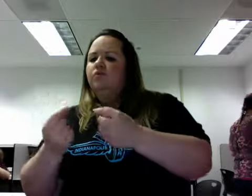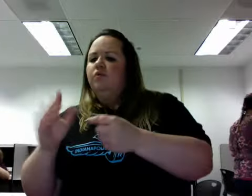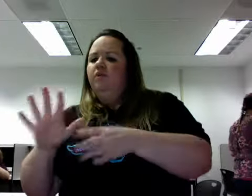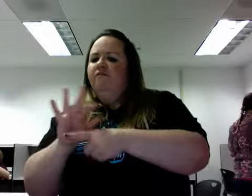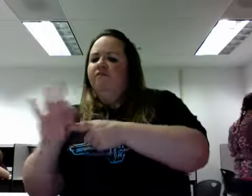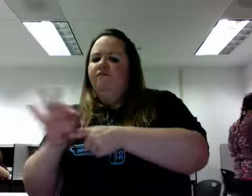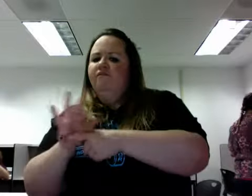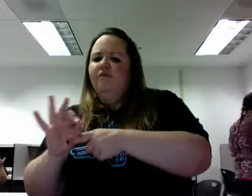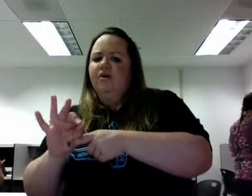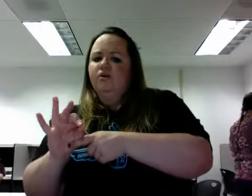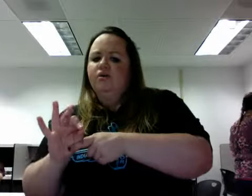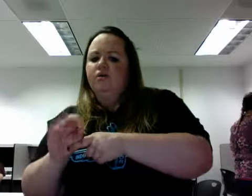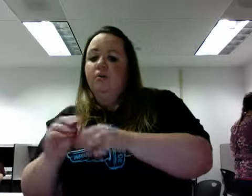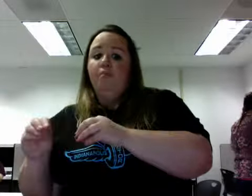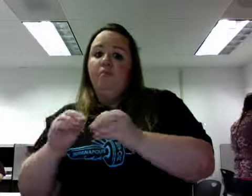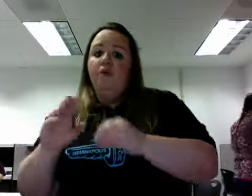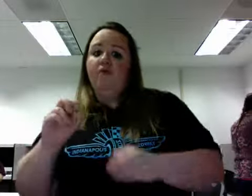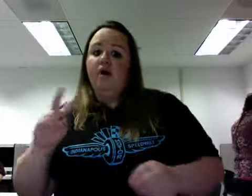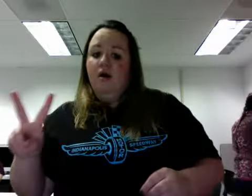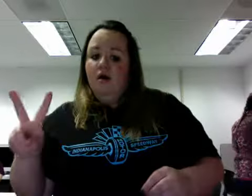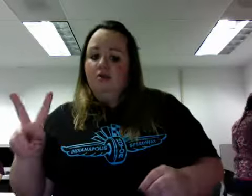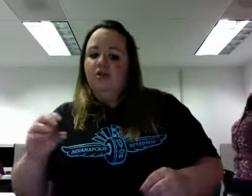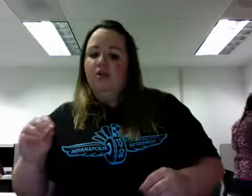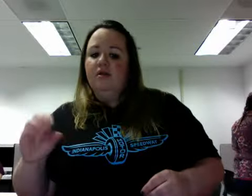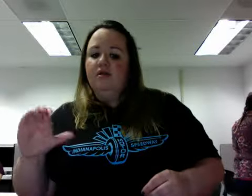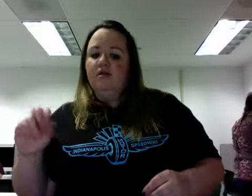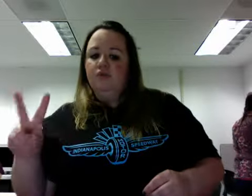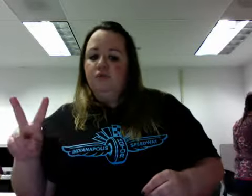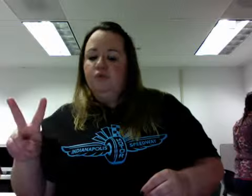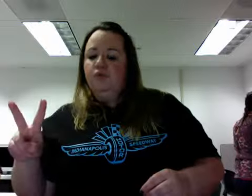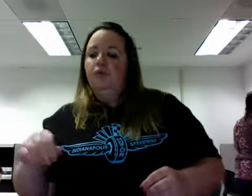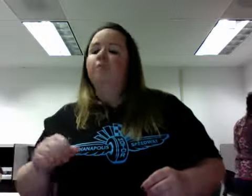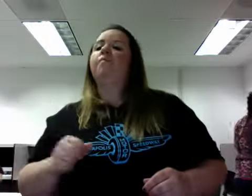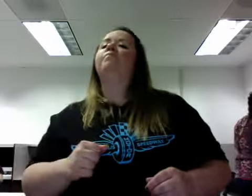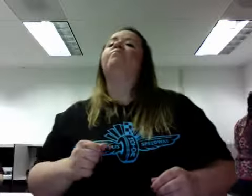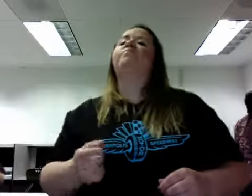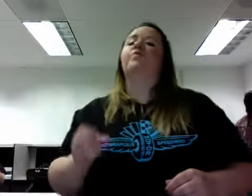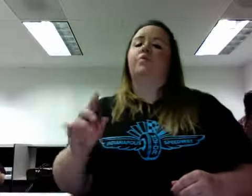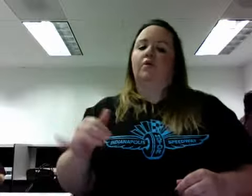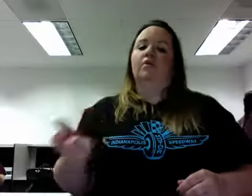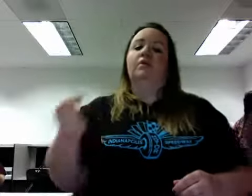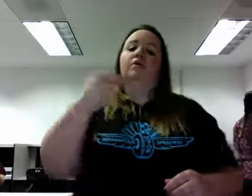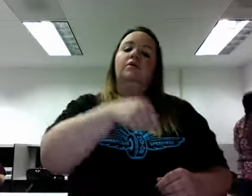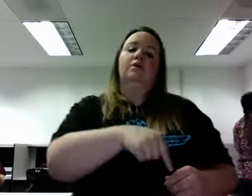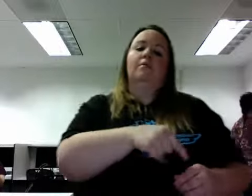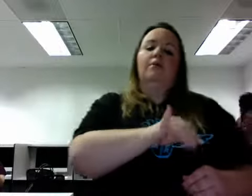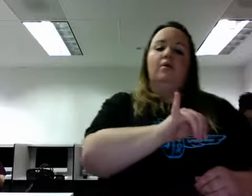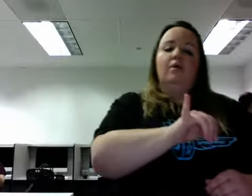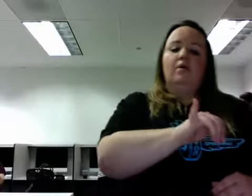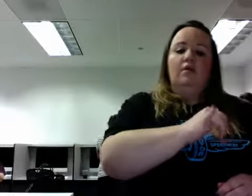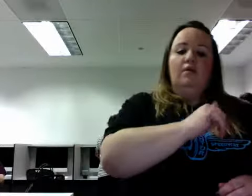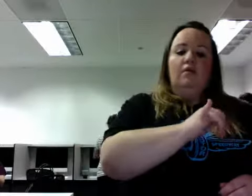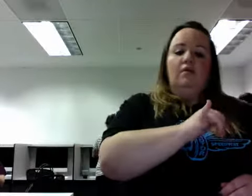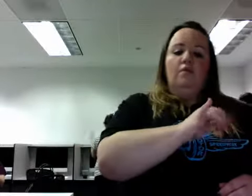Good. Carry oxygen, carbon dioxide. So that's where the red blood cells in your body are made. Tell me about yellow bone marrow. What's the difference? Tiffany?